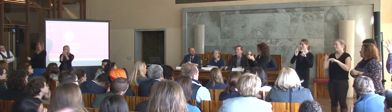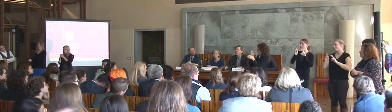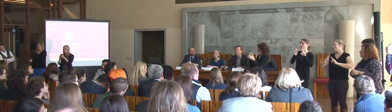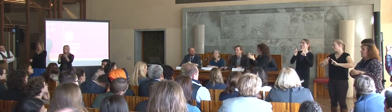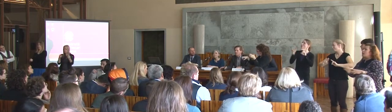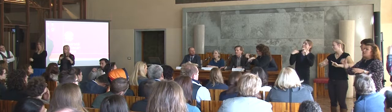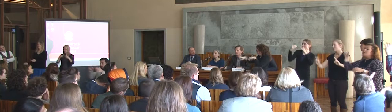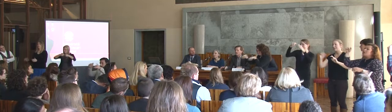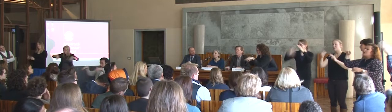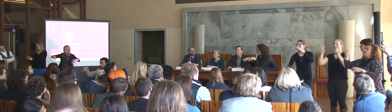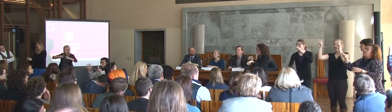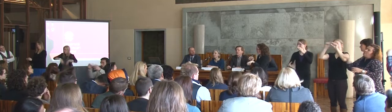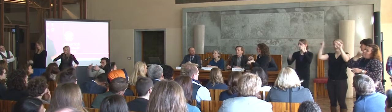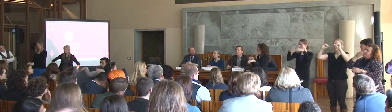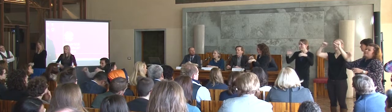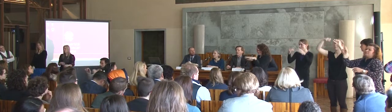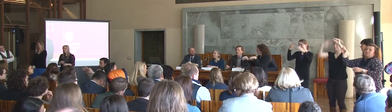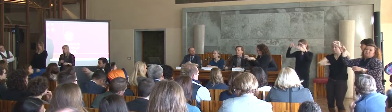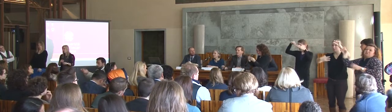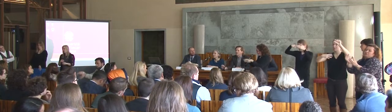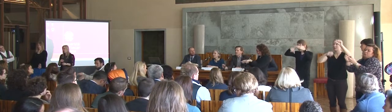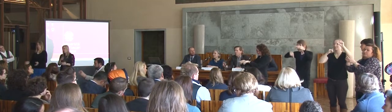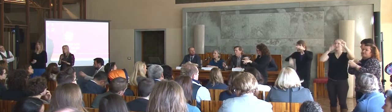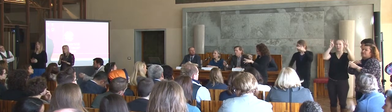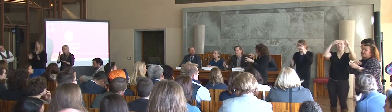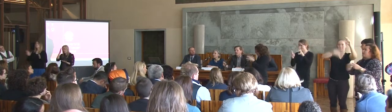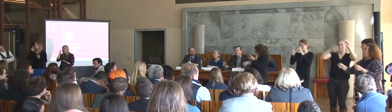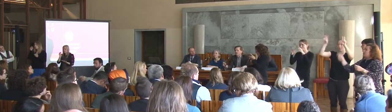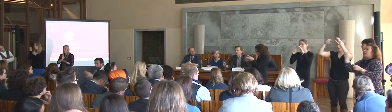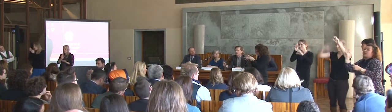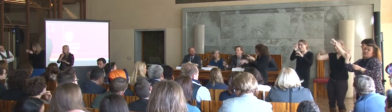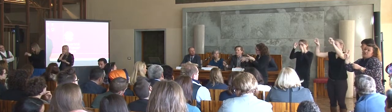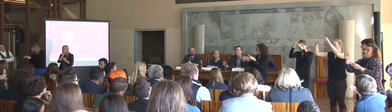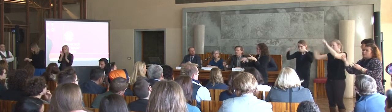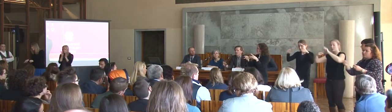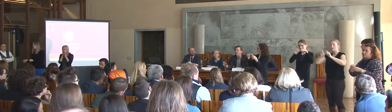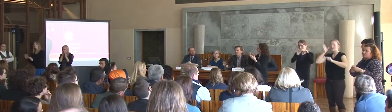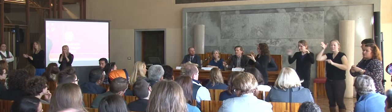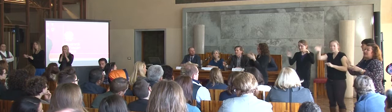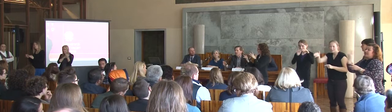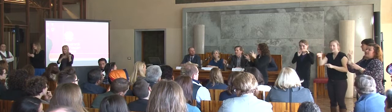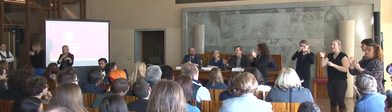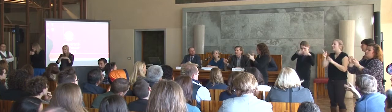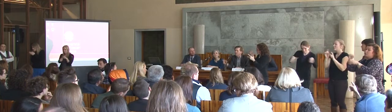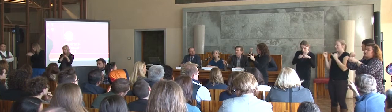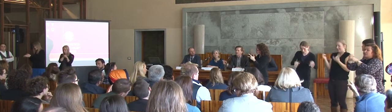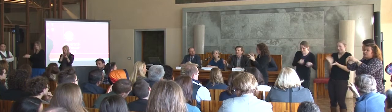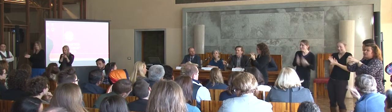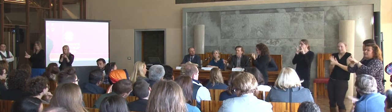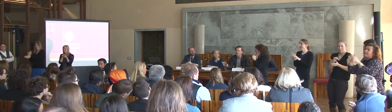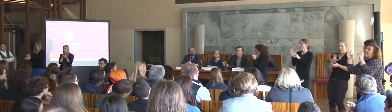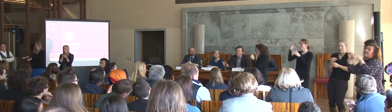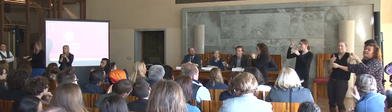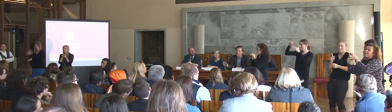be subgroups. So you can have a very, very small field of your special interest, and it can fit